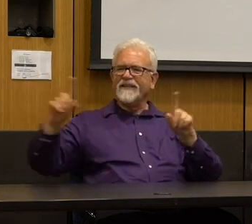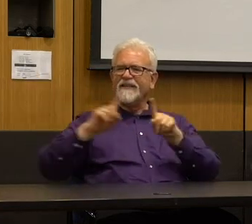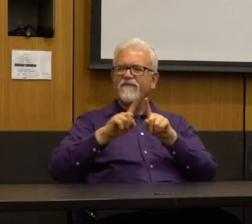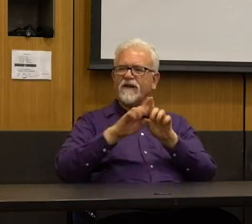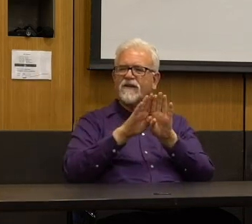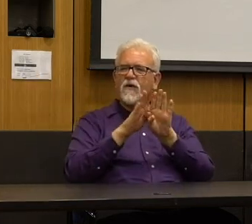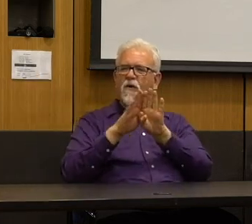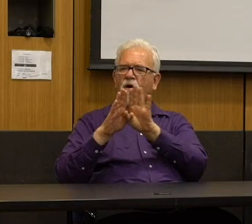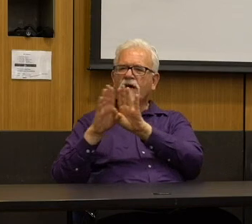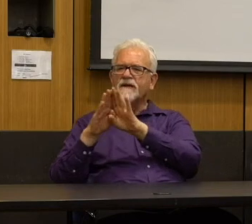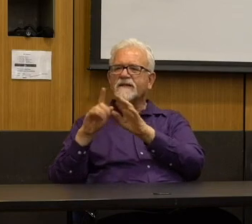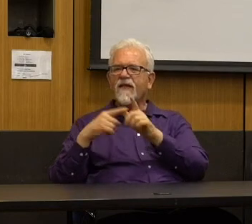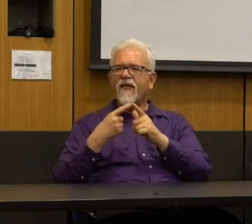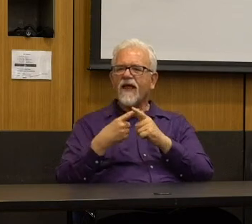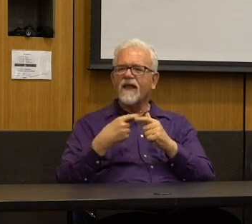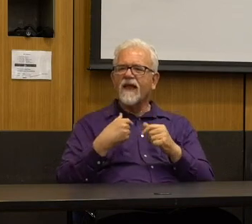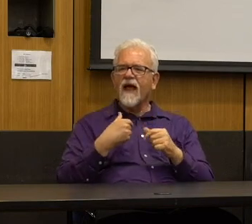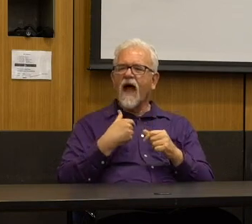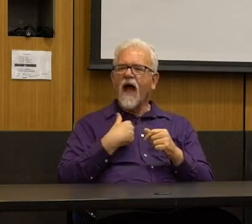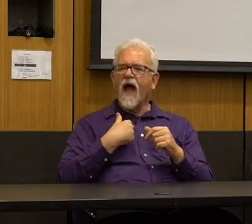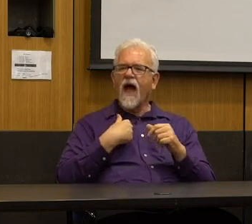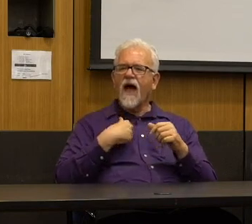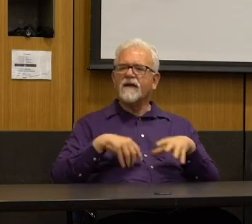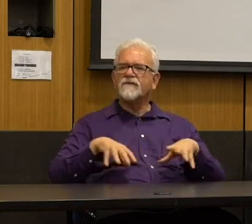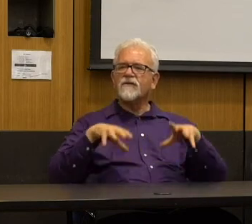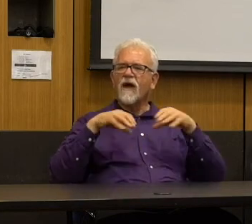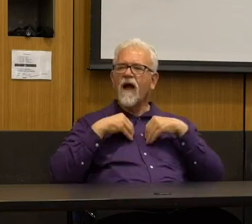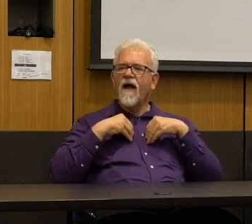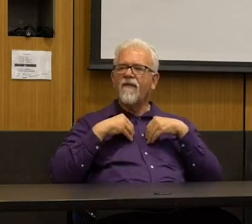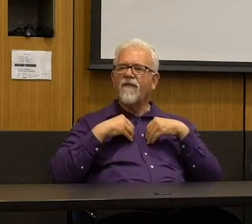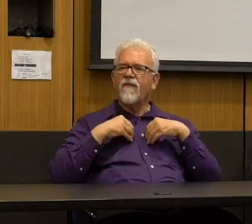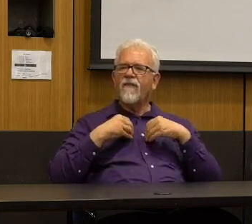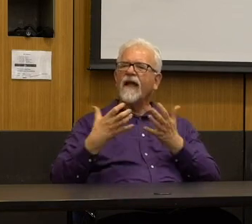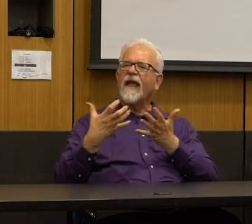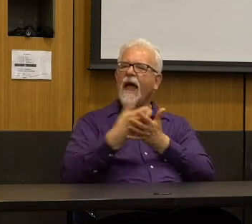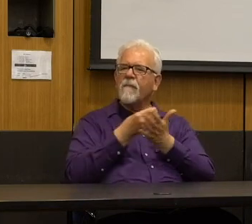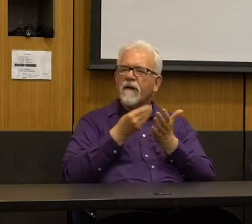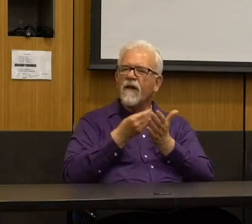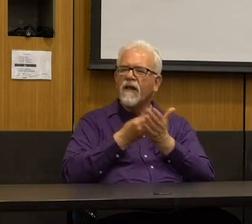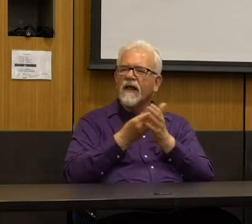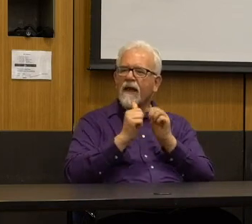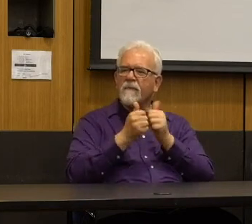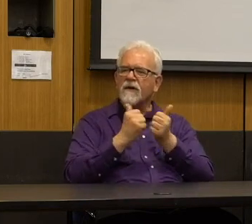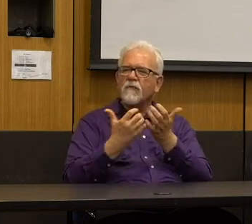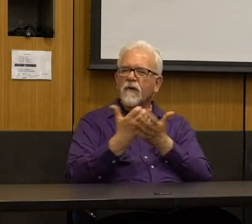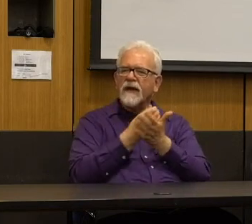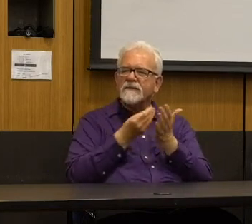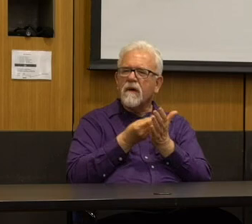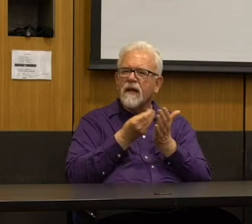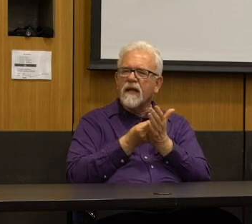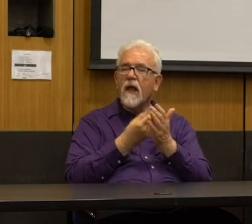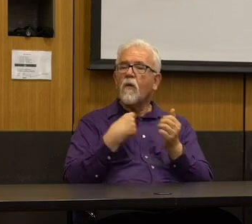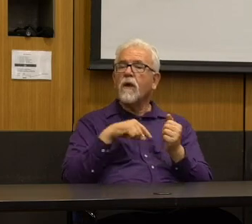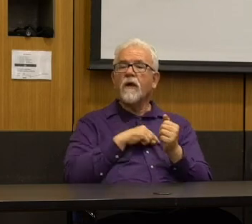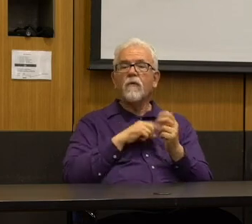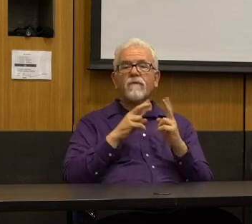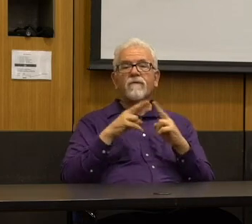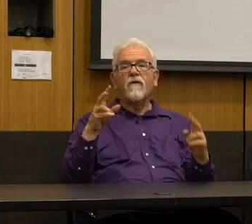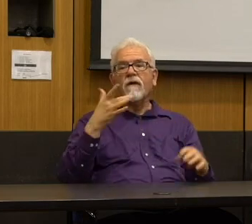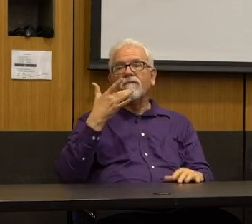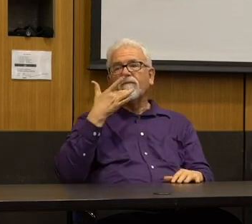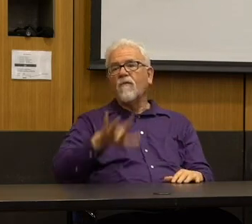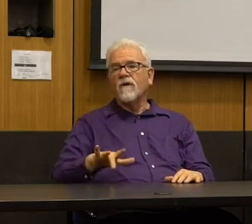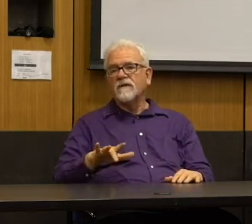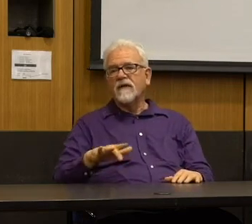And then I took on the capital campaign to raise the money. And we were very fortunate in